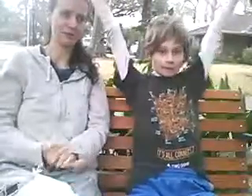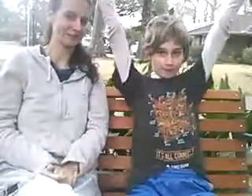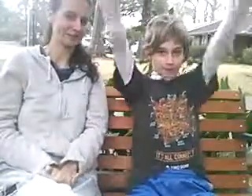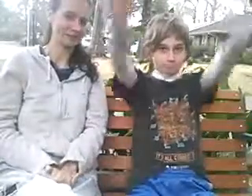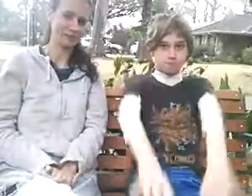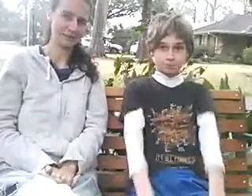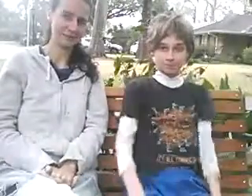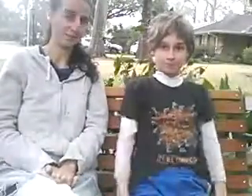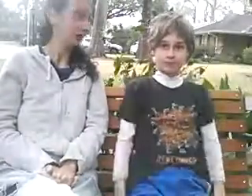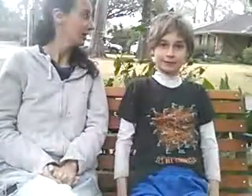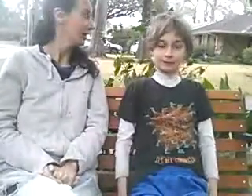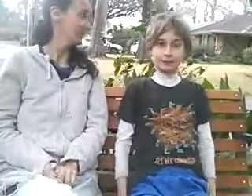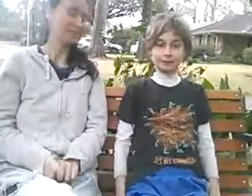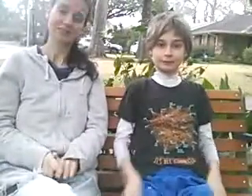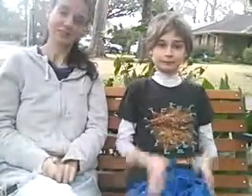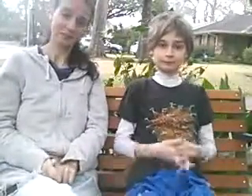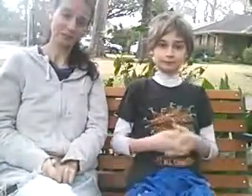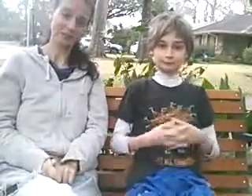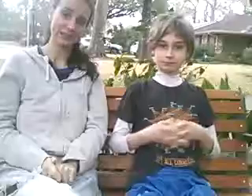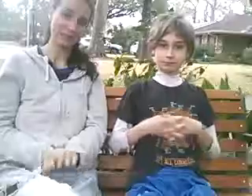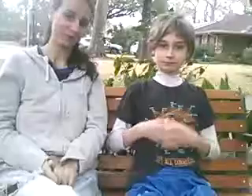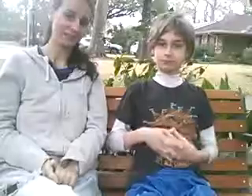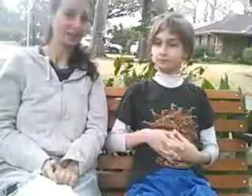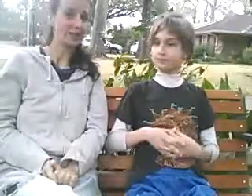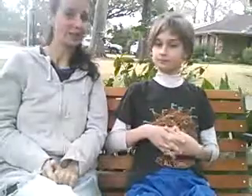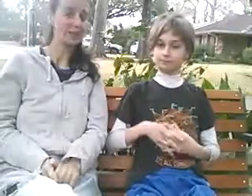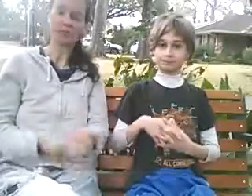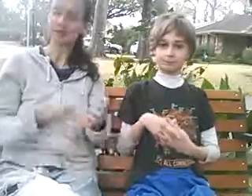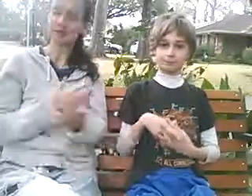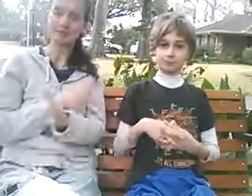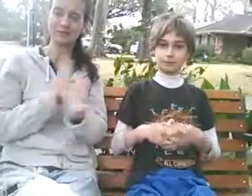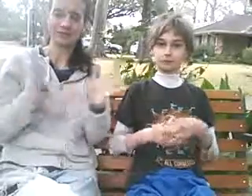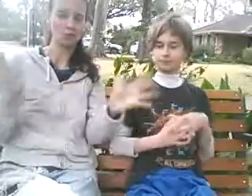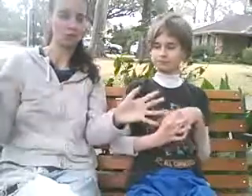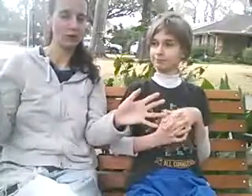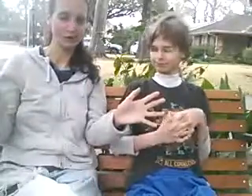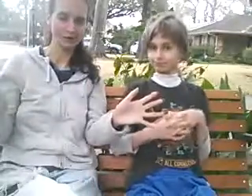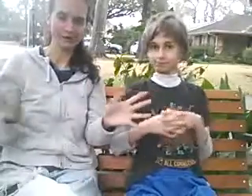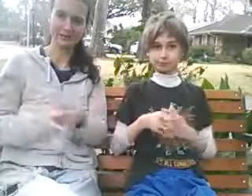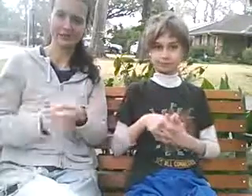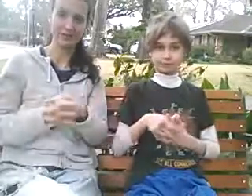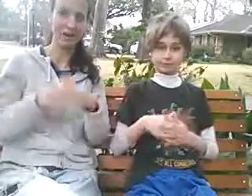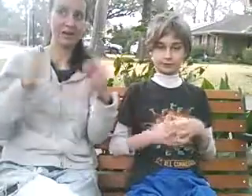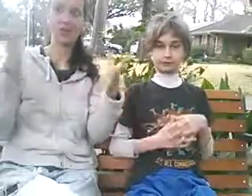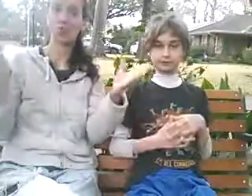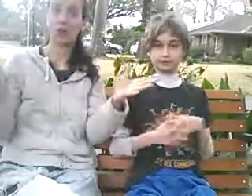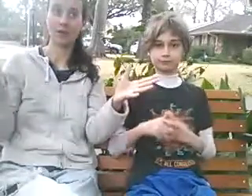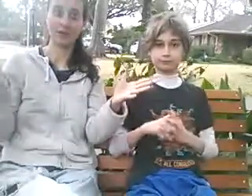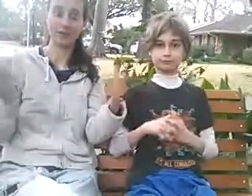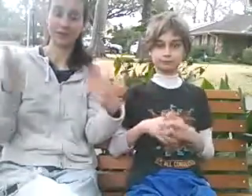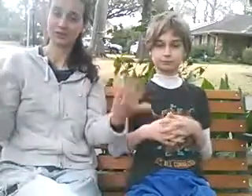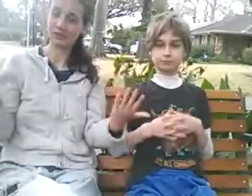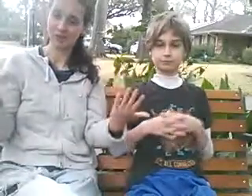6 and 9 months, but they say just try to begin from infancy if you can, but you can start whenever, even at age 1, if they're still not talking